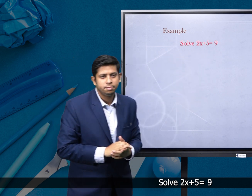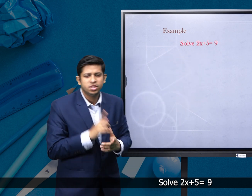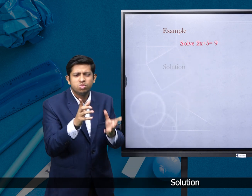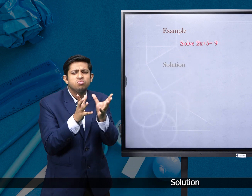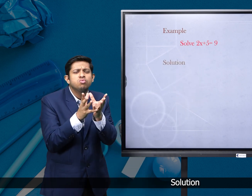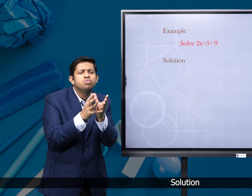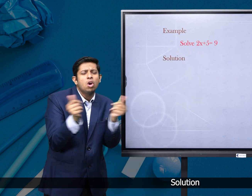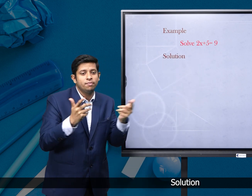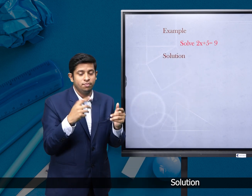Solution.